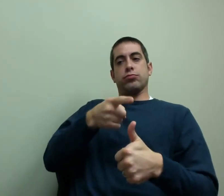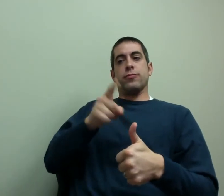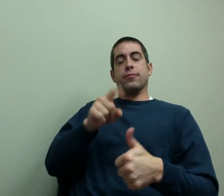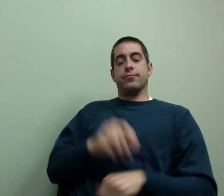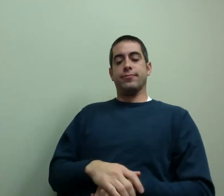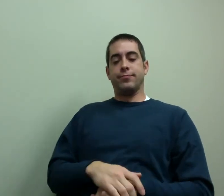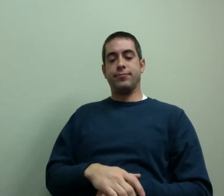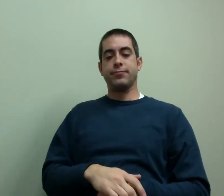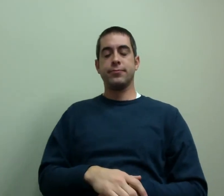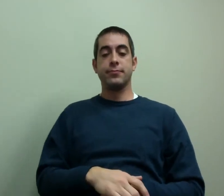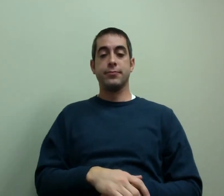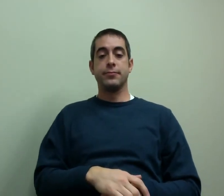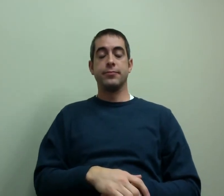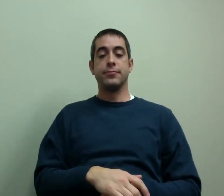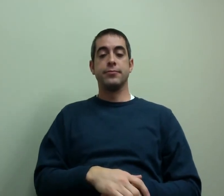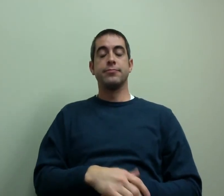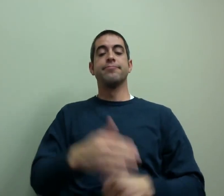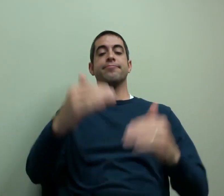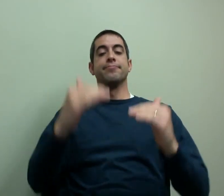Public Access Videophone, PAV.